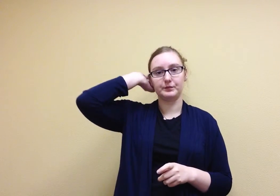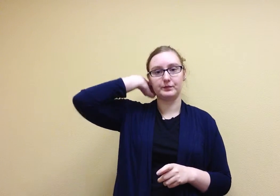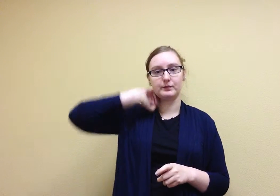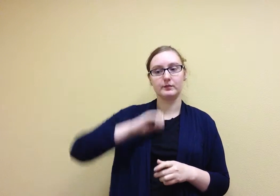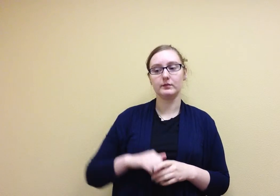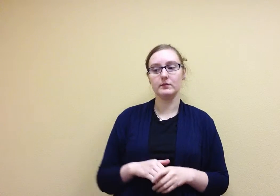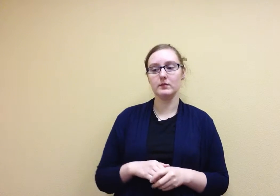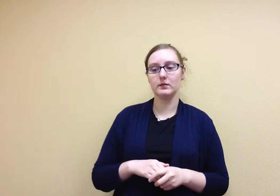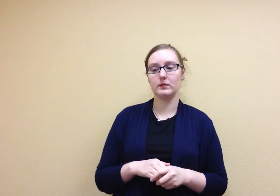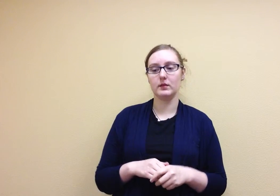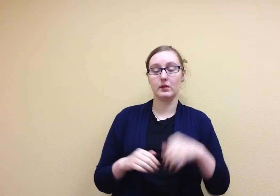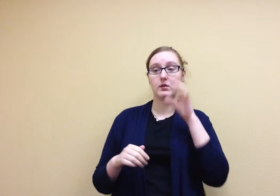Katie, what do you think's happening?